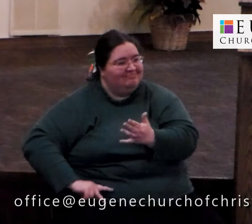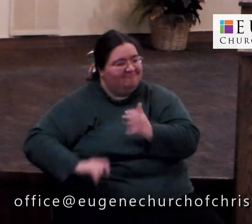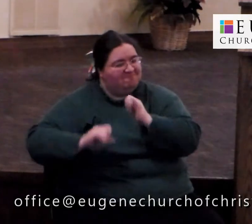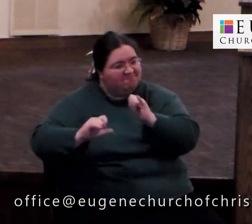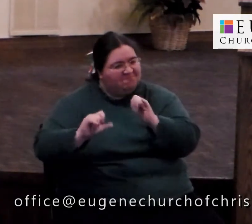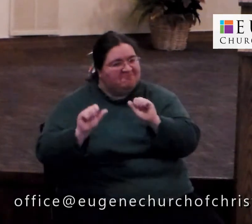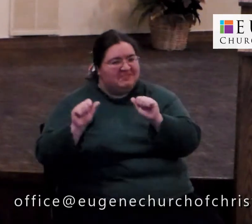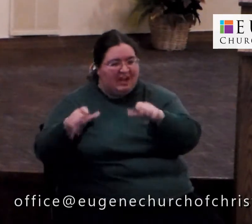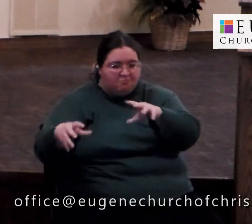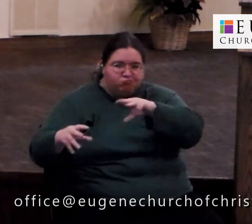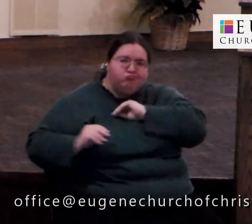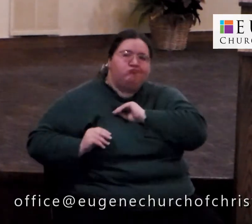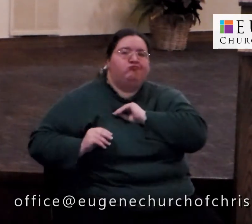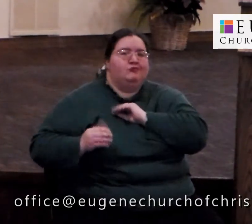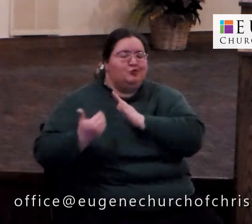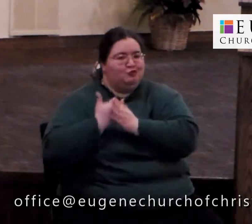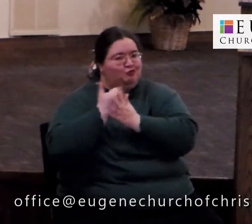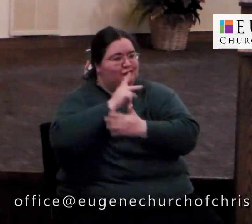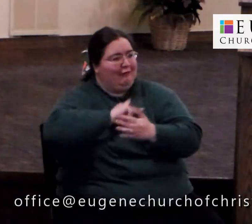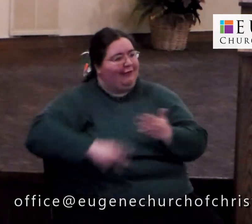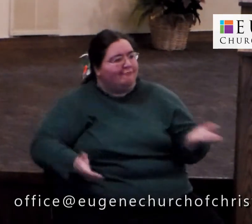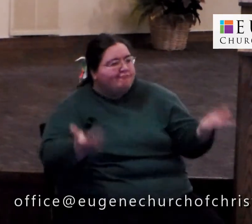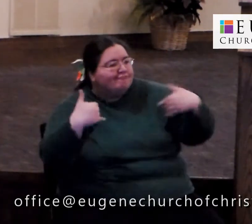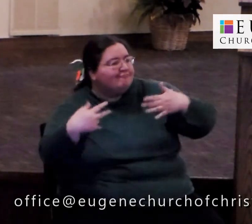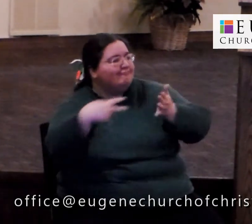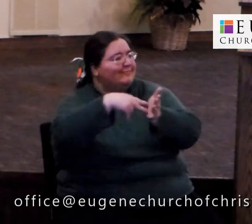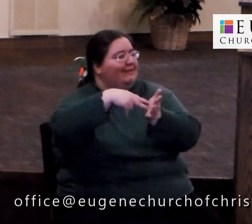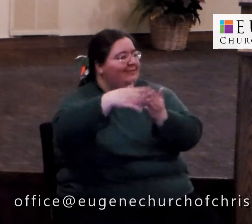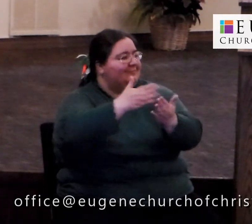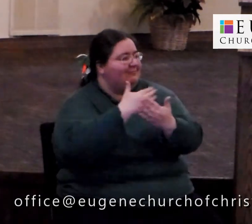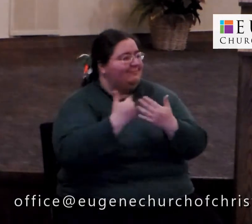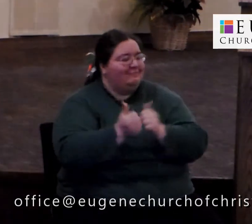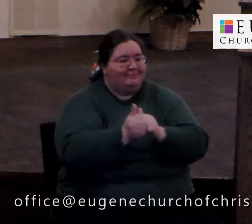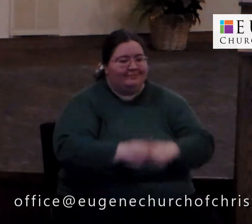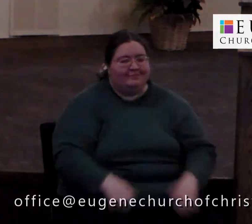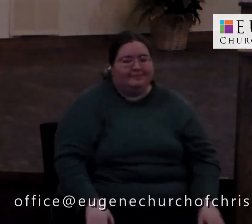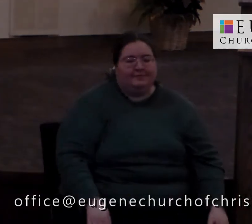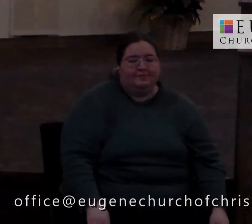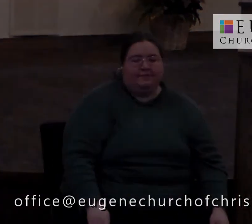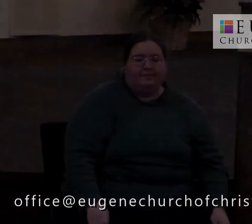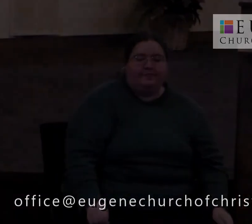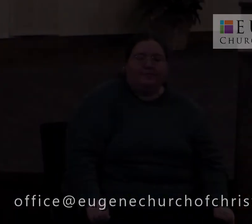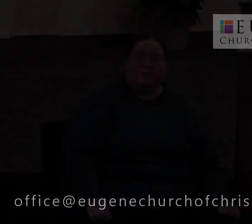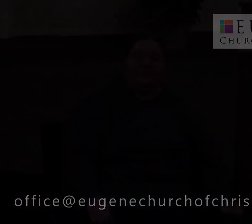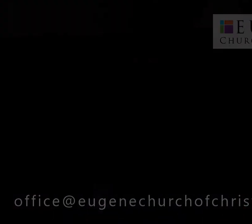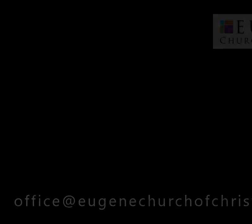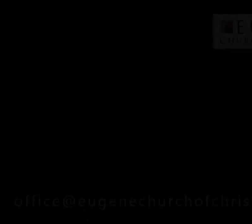town, and that is the king we want to follow. If you'd like to follow that king today, or if there's any way we can help you, please come